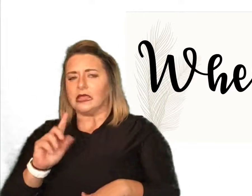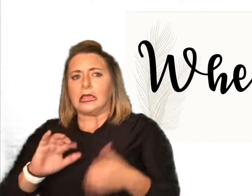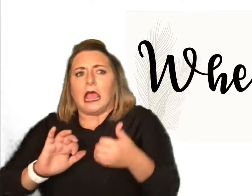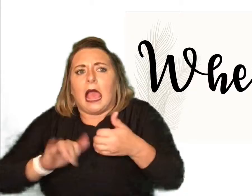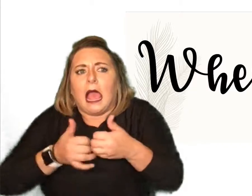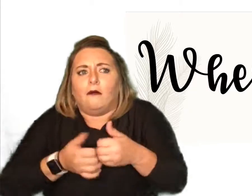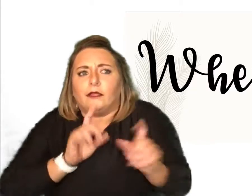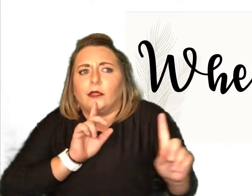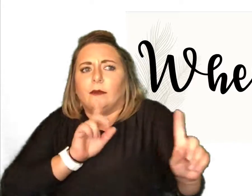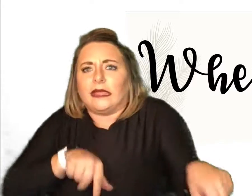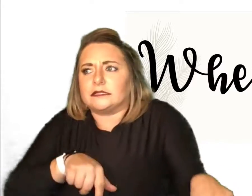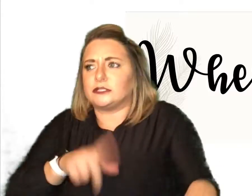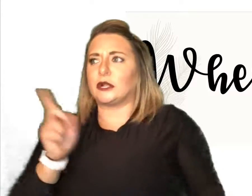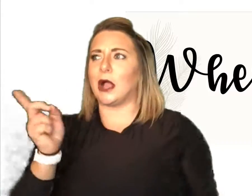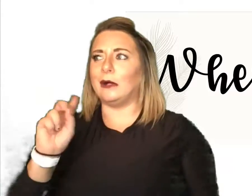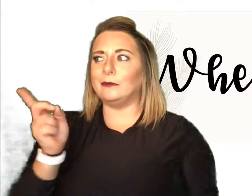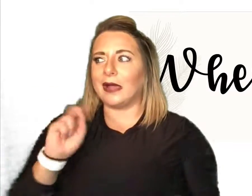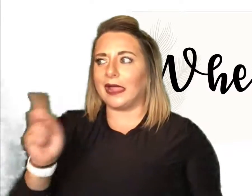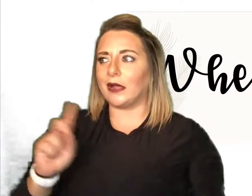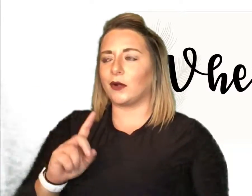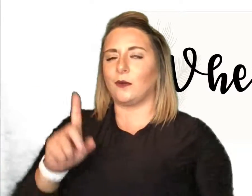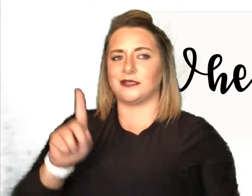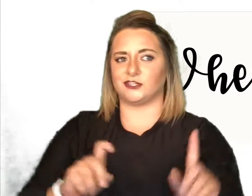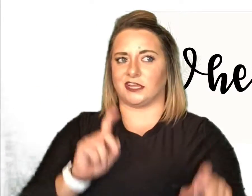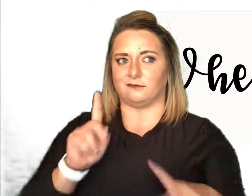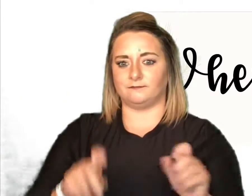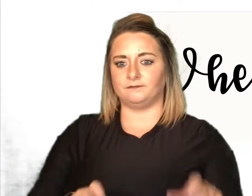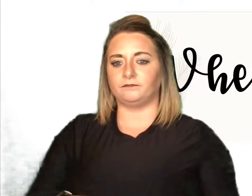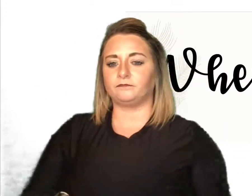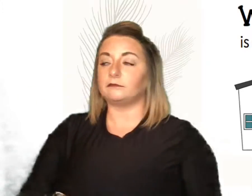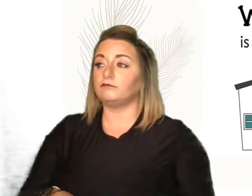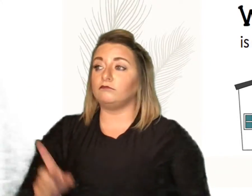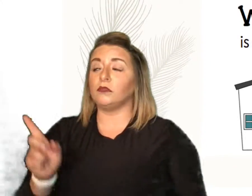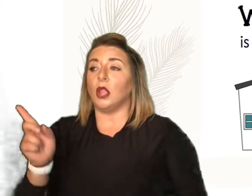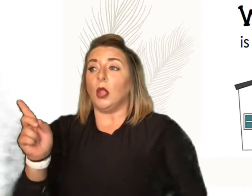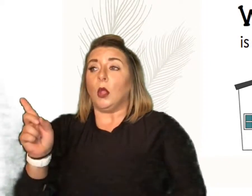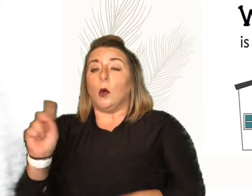where. How do you answer a where question?